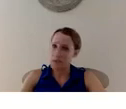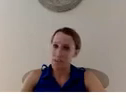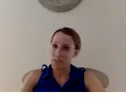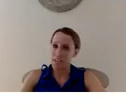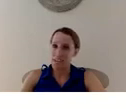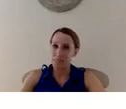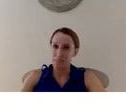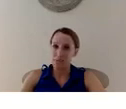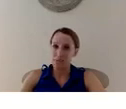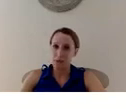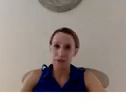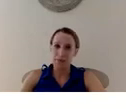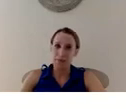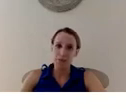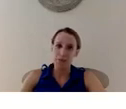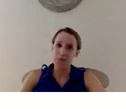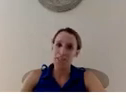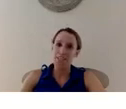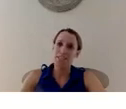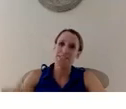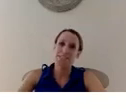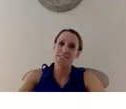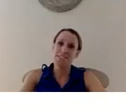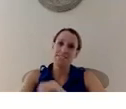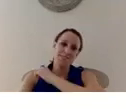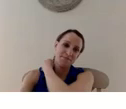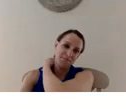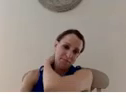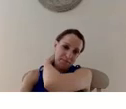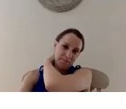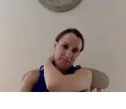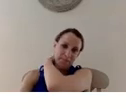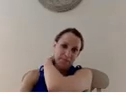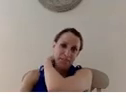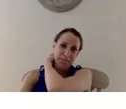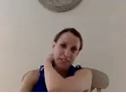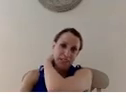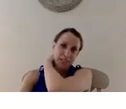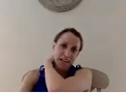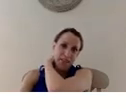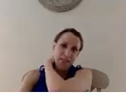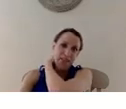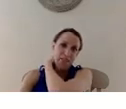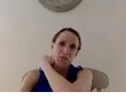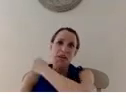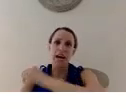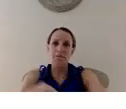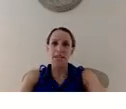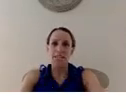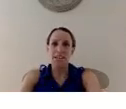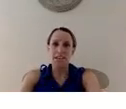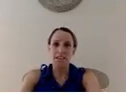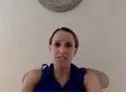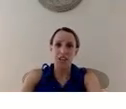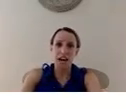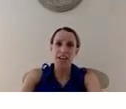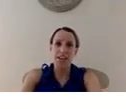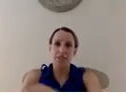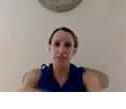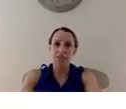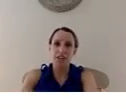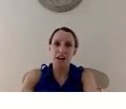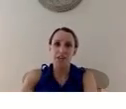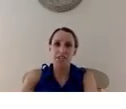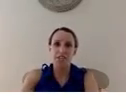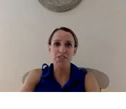made it work and i'm just so proud of you both thank you thank you we have a few comments here on the chat